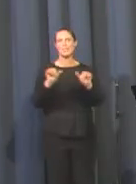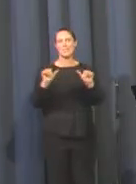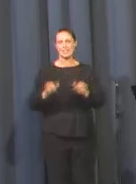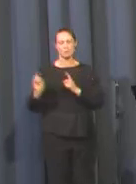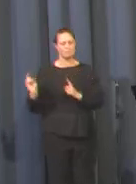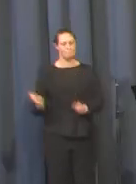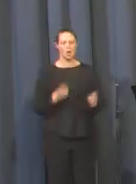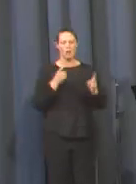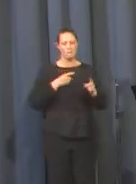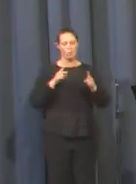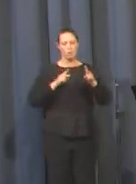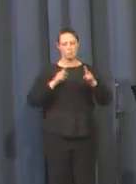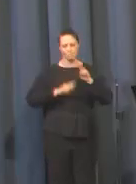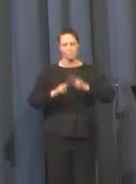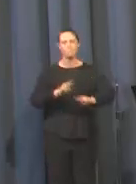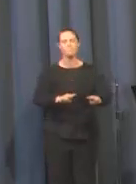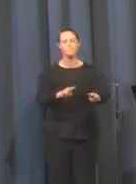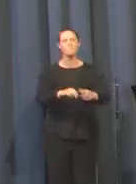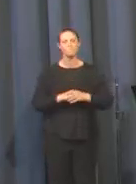concerns with development,